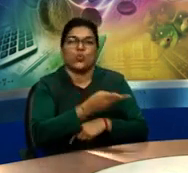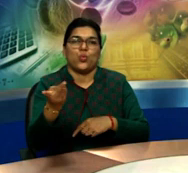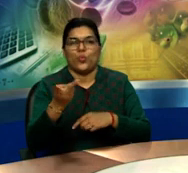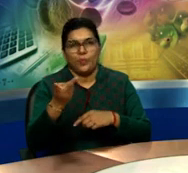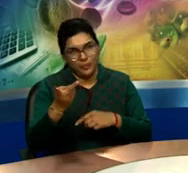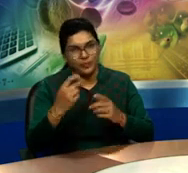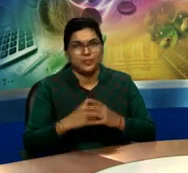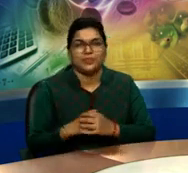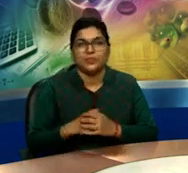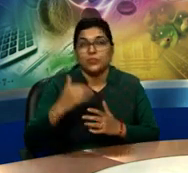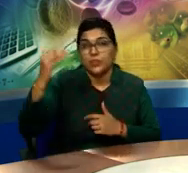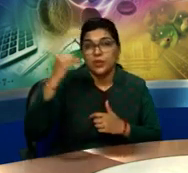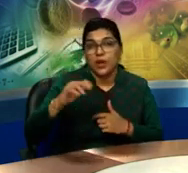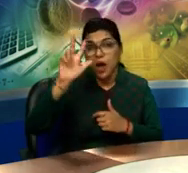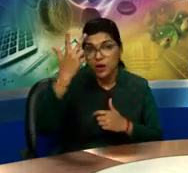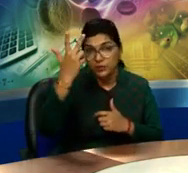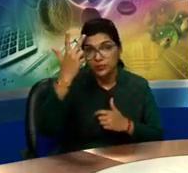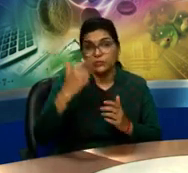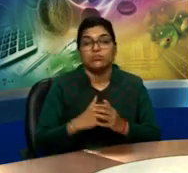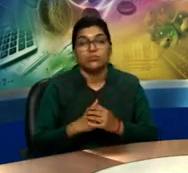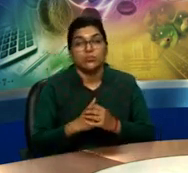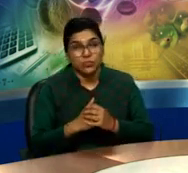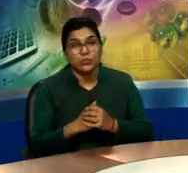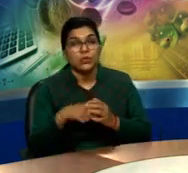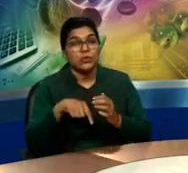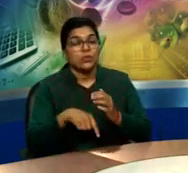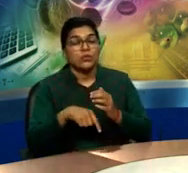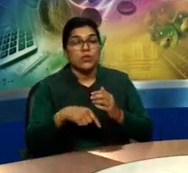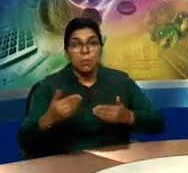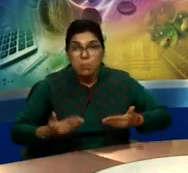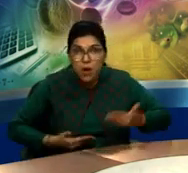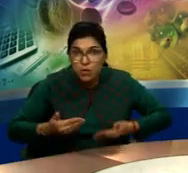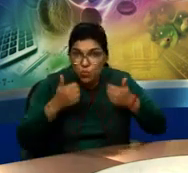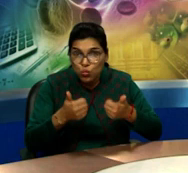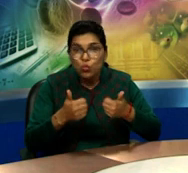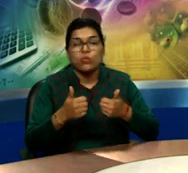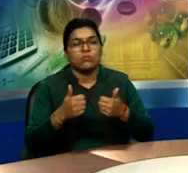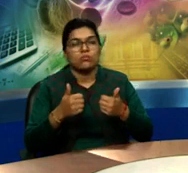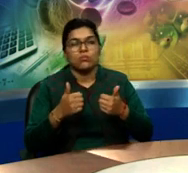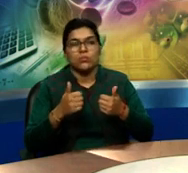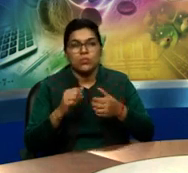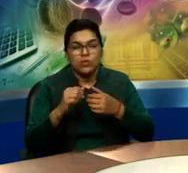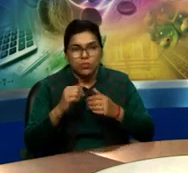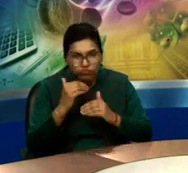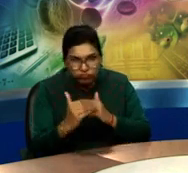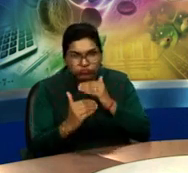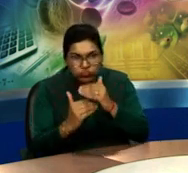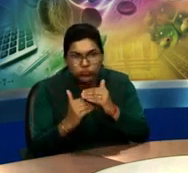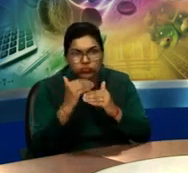Do not waste any resources, whether it is at home or whether it is at school. Also, we should follow